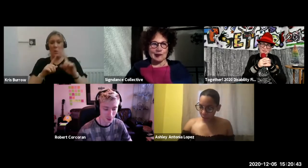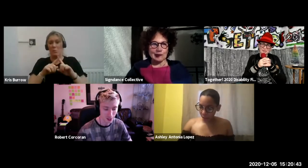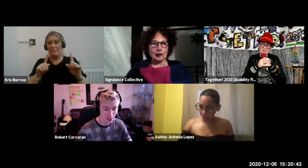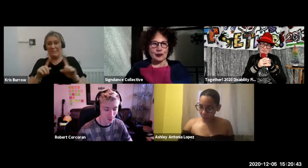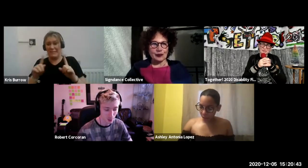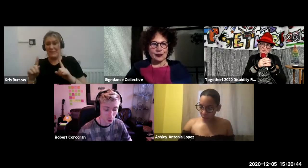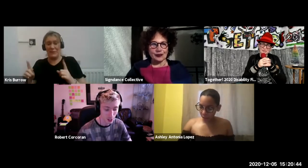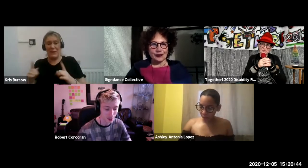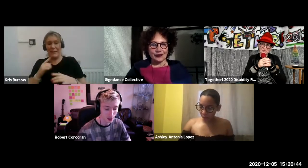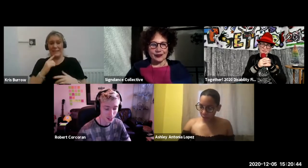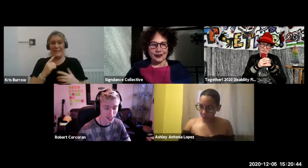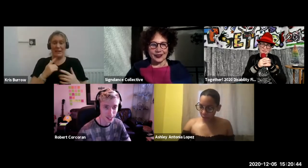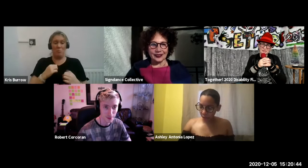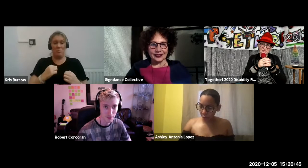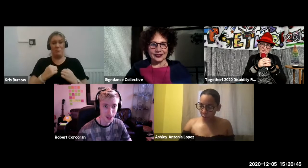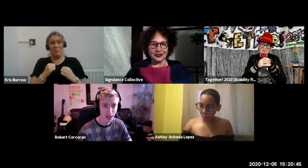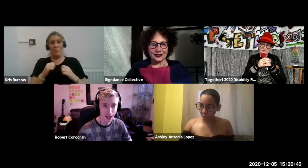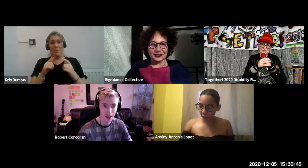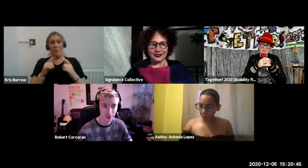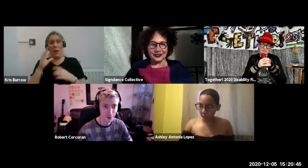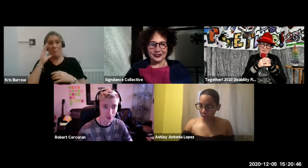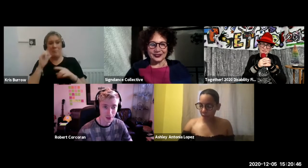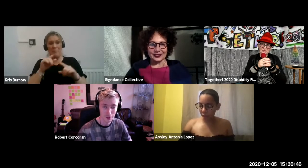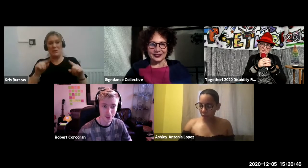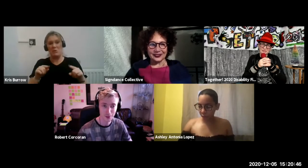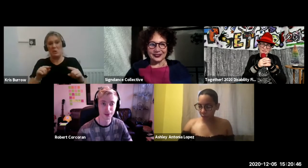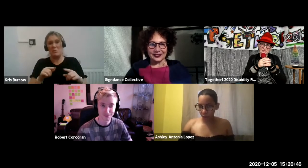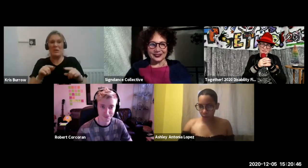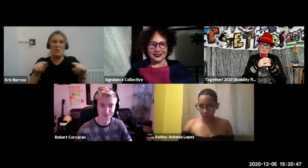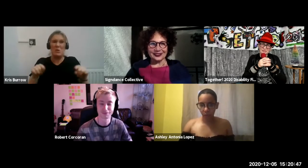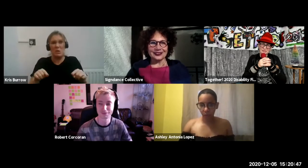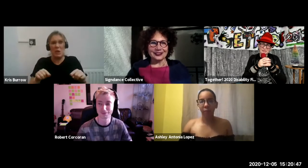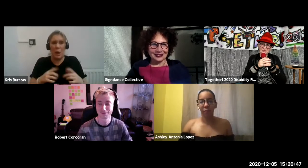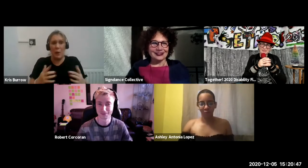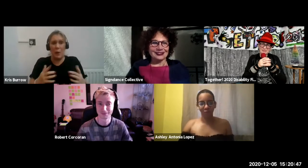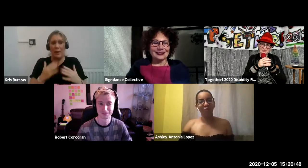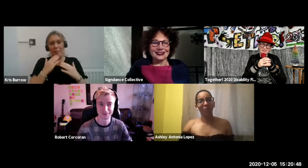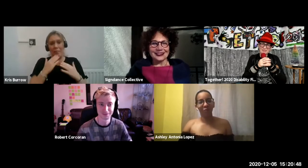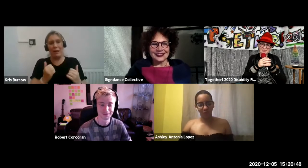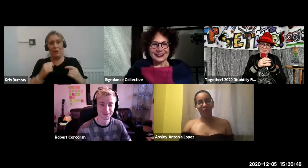excited to be here. My pronouns are he, him, and thank you for having me.